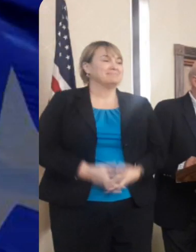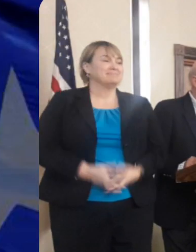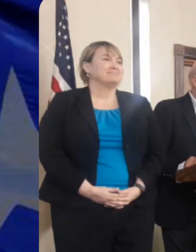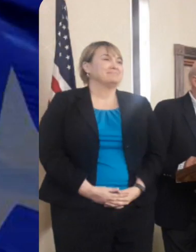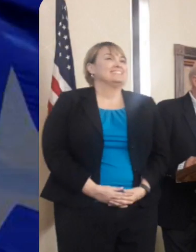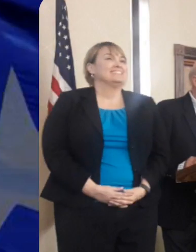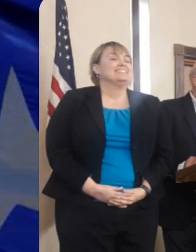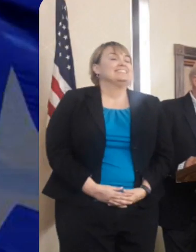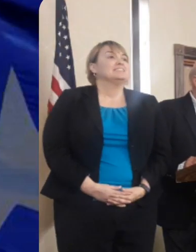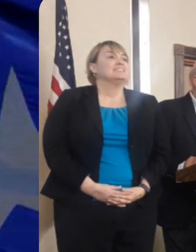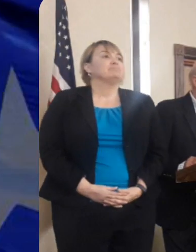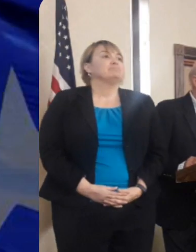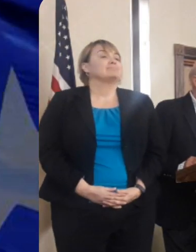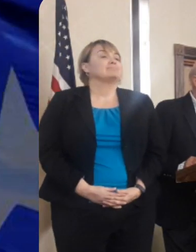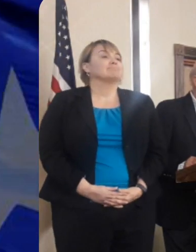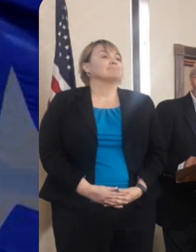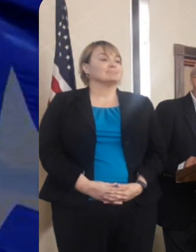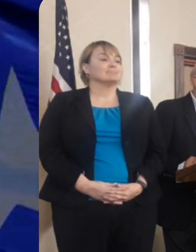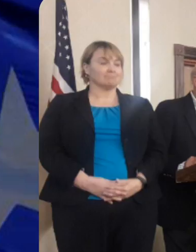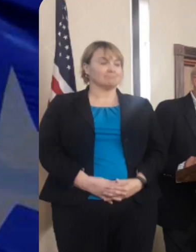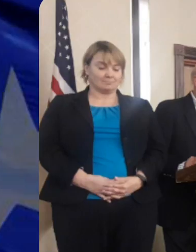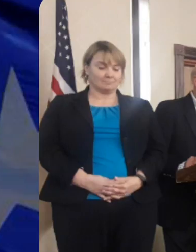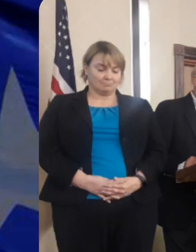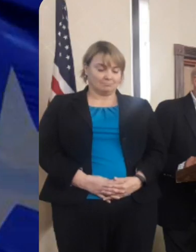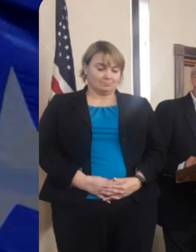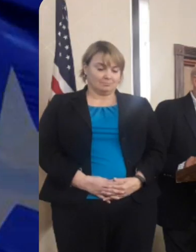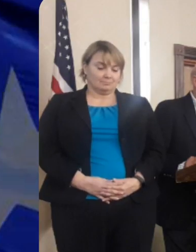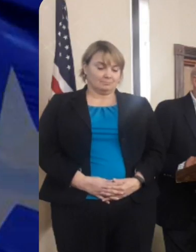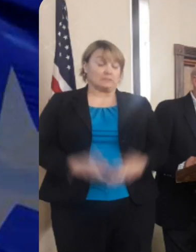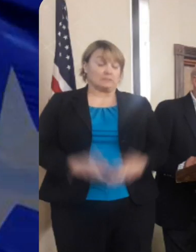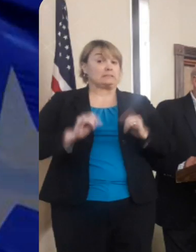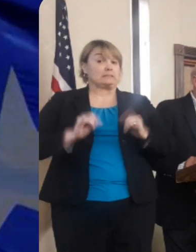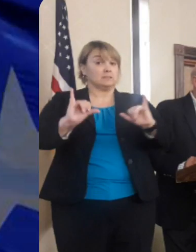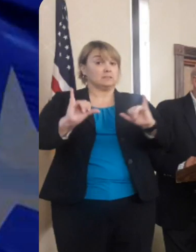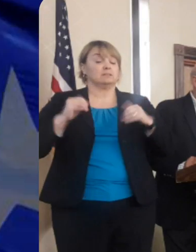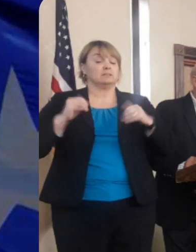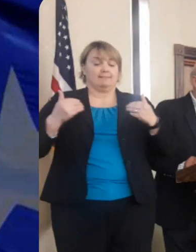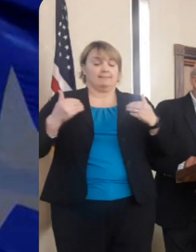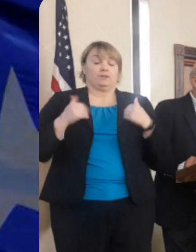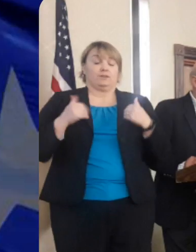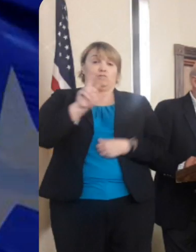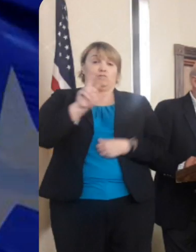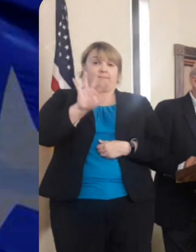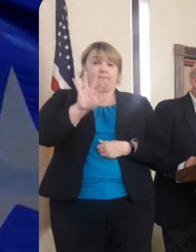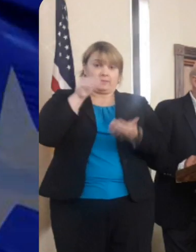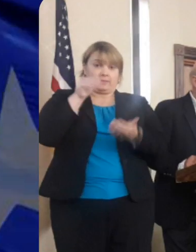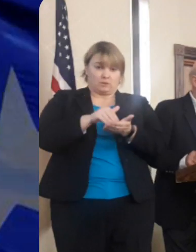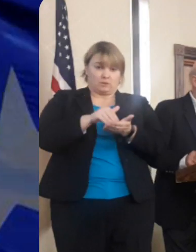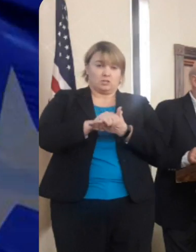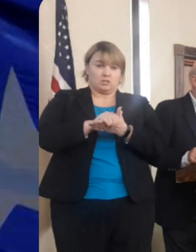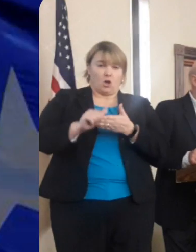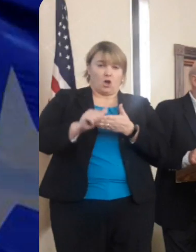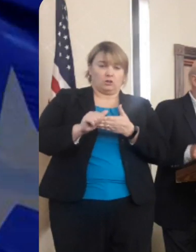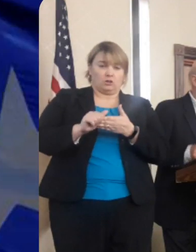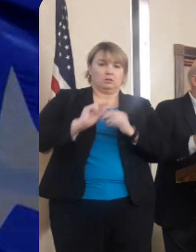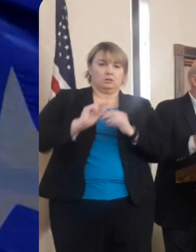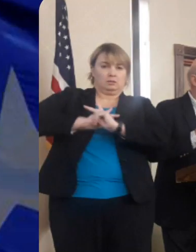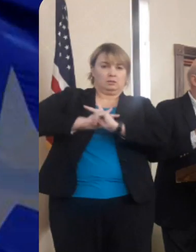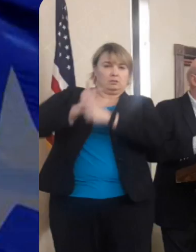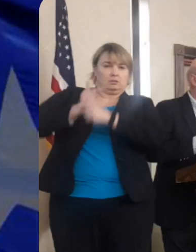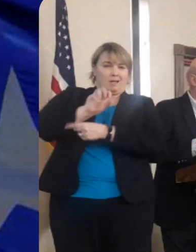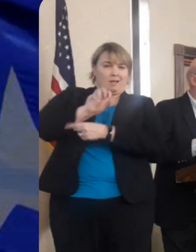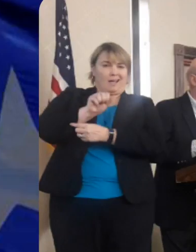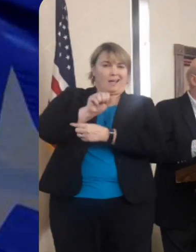There is still the matter of a $35,000 advance that was made from